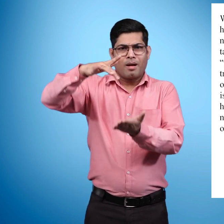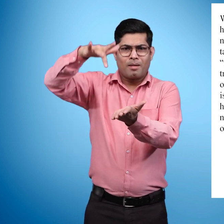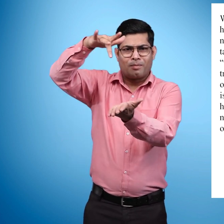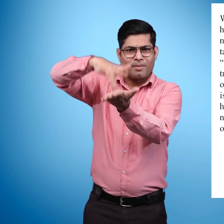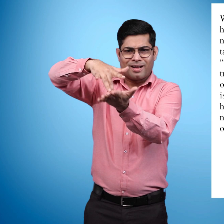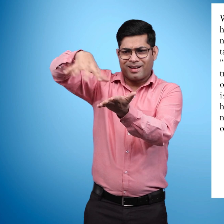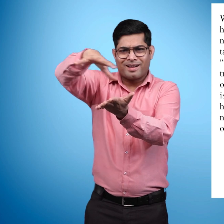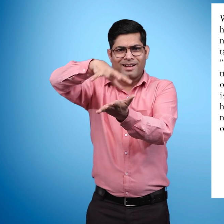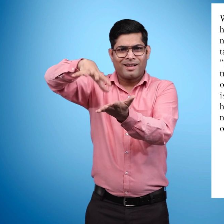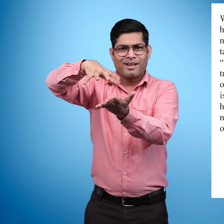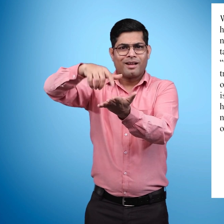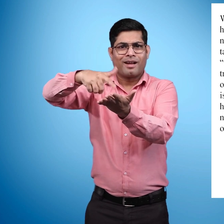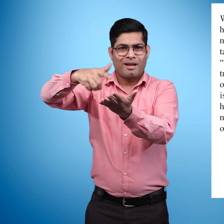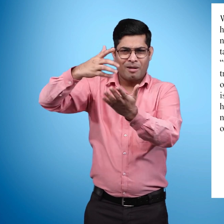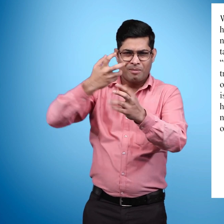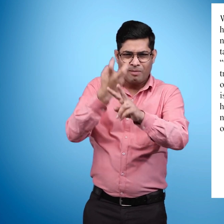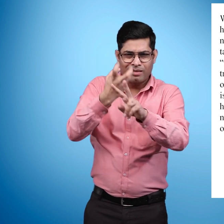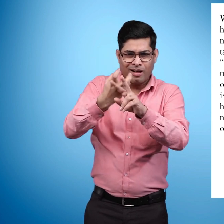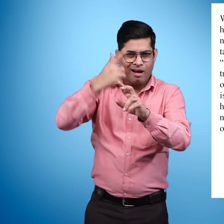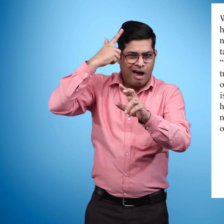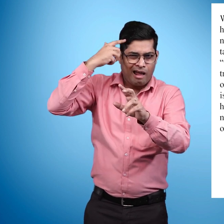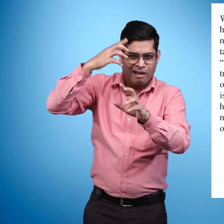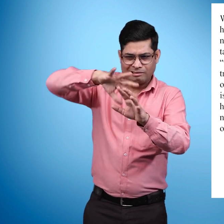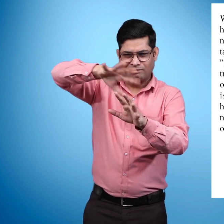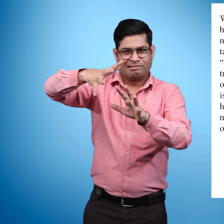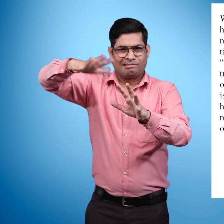"The landmark is an ugly black rock that looks like the head of a camel.